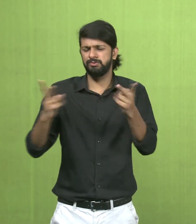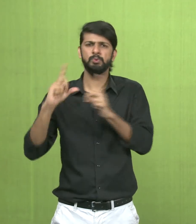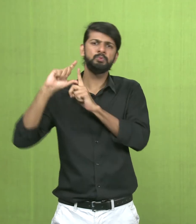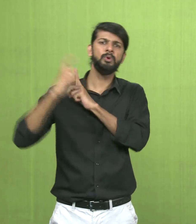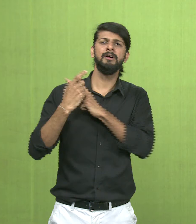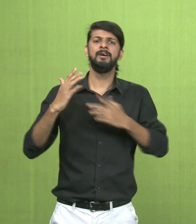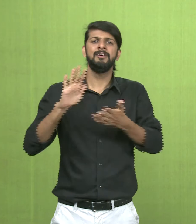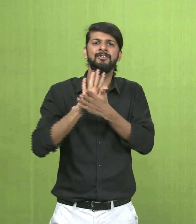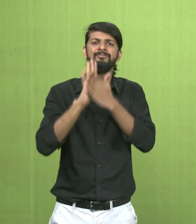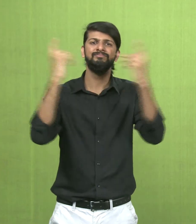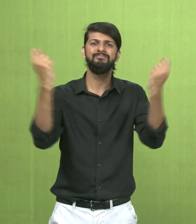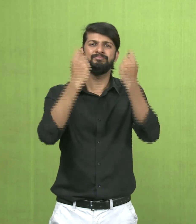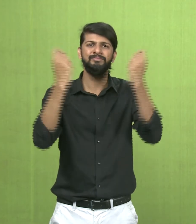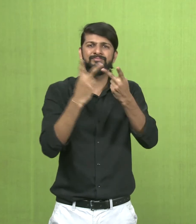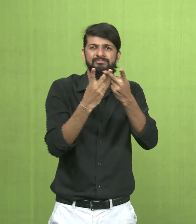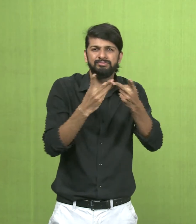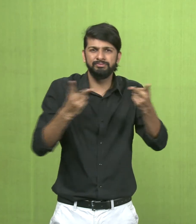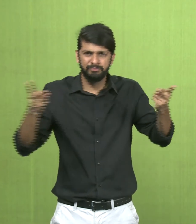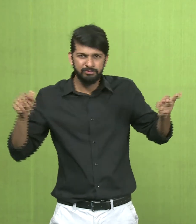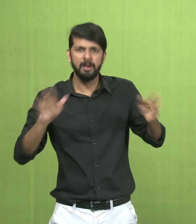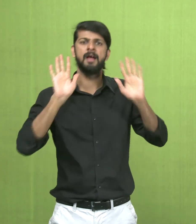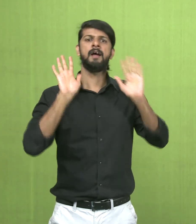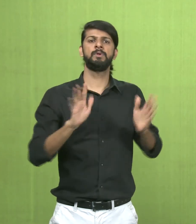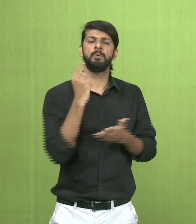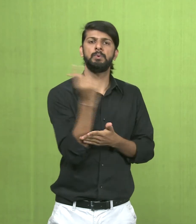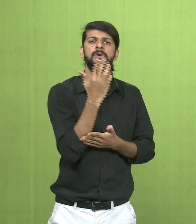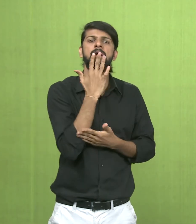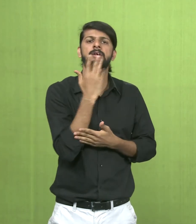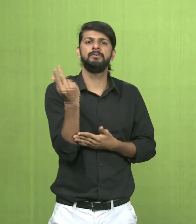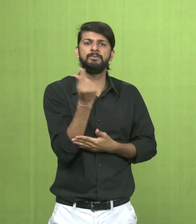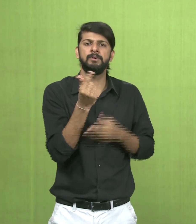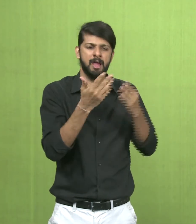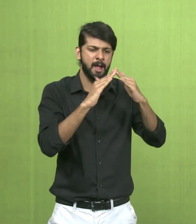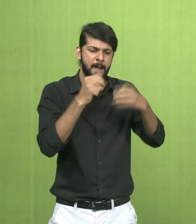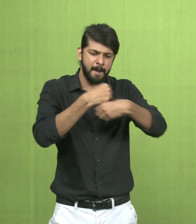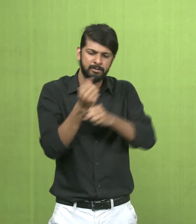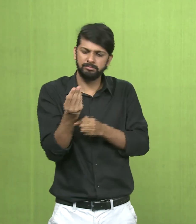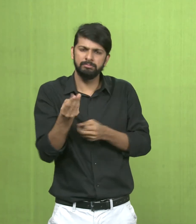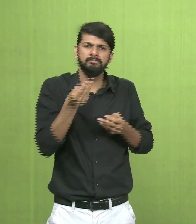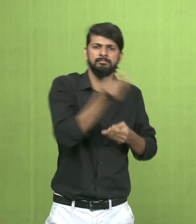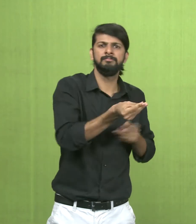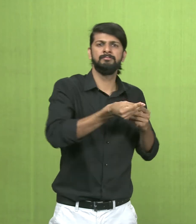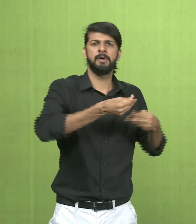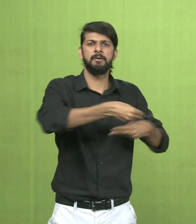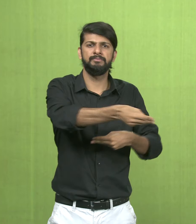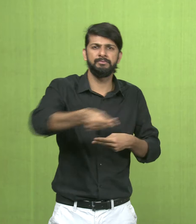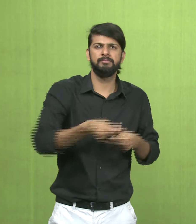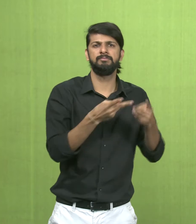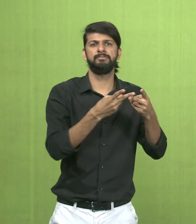birthday or a birth in the family, some cultural or traditional event. These are the time dry colors are used to make